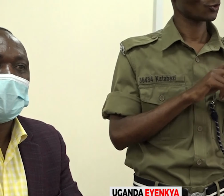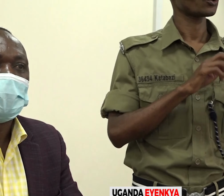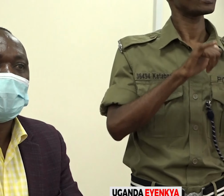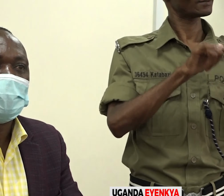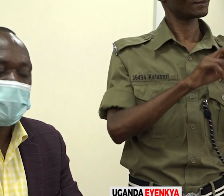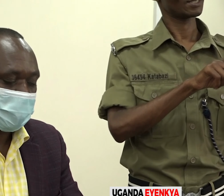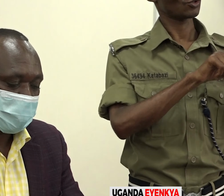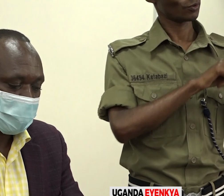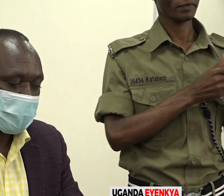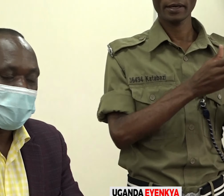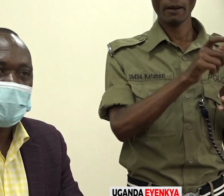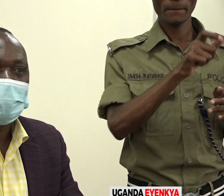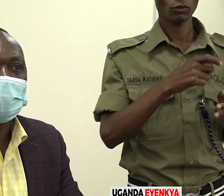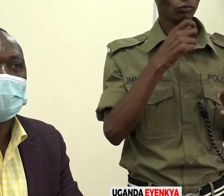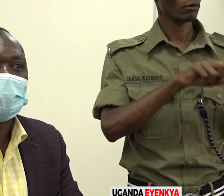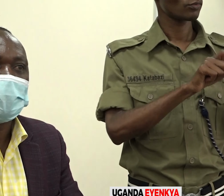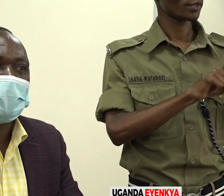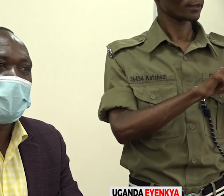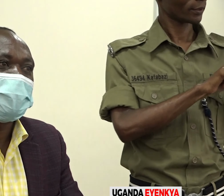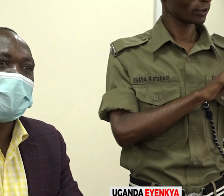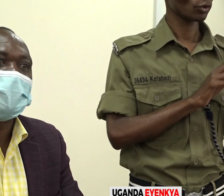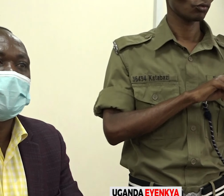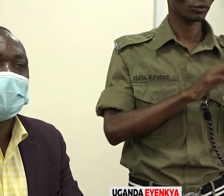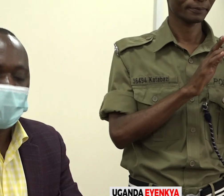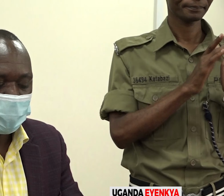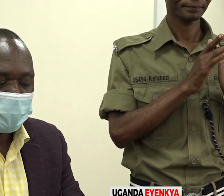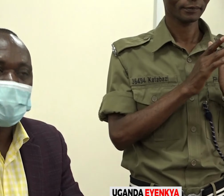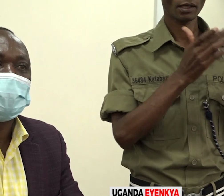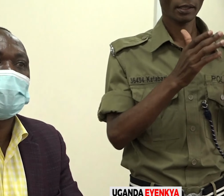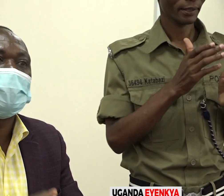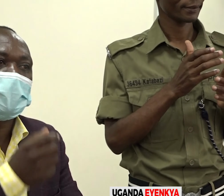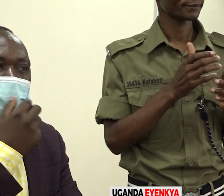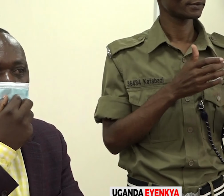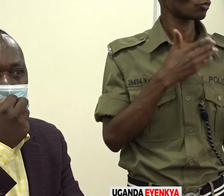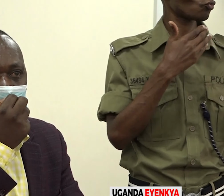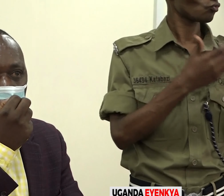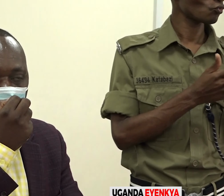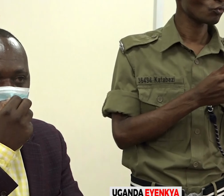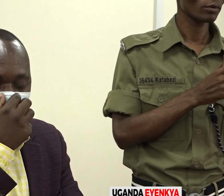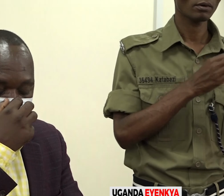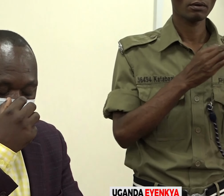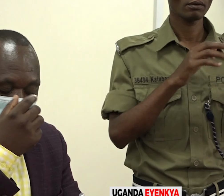Anybody who commits an offense electronically without any legitimate purpose of communication